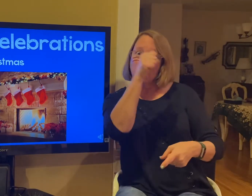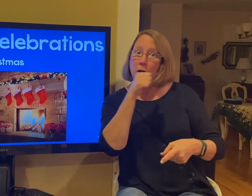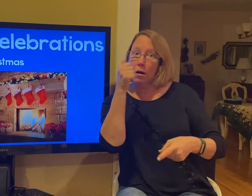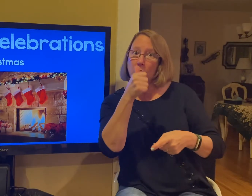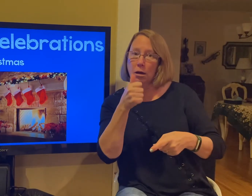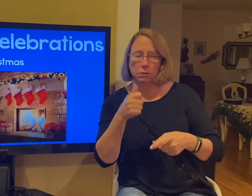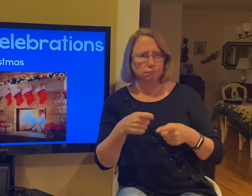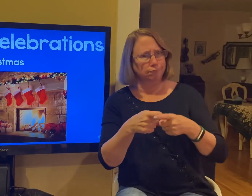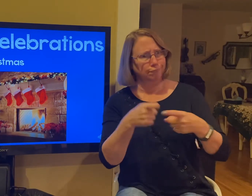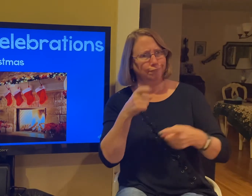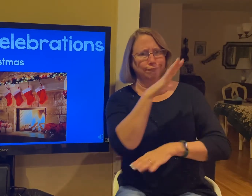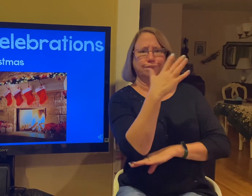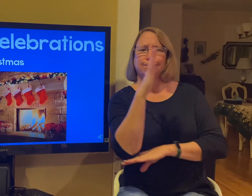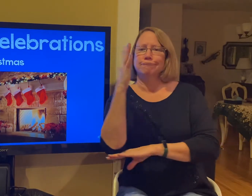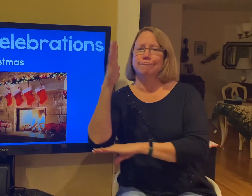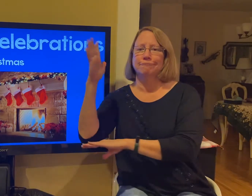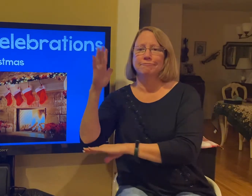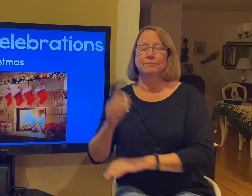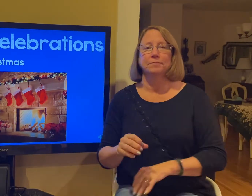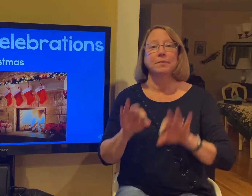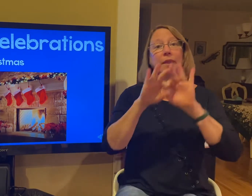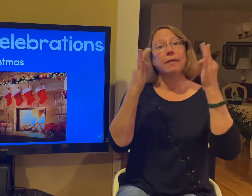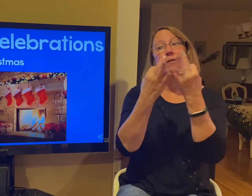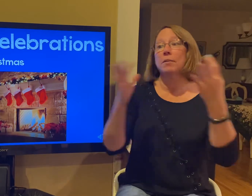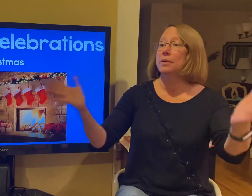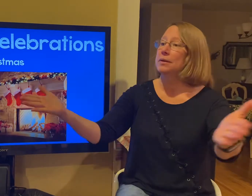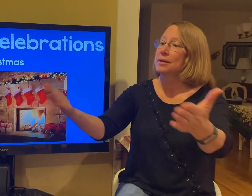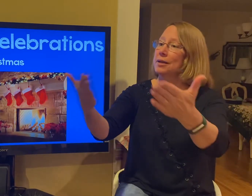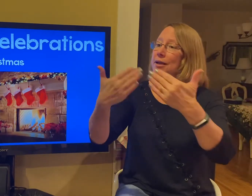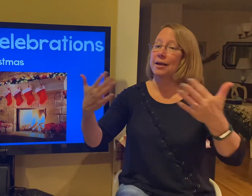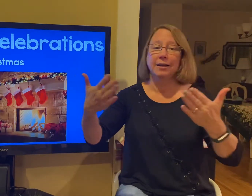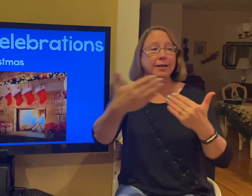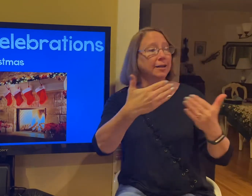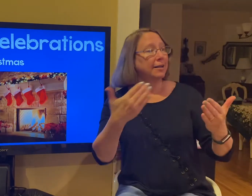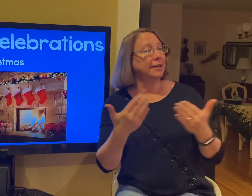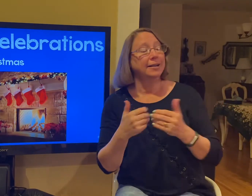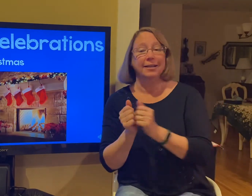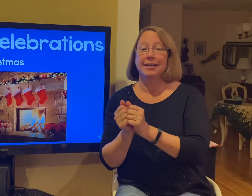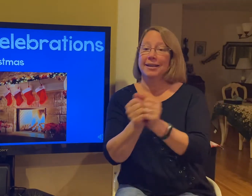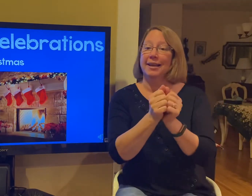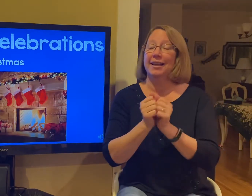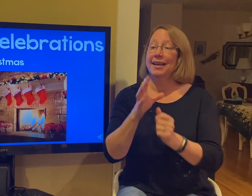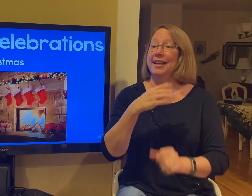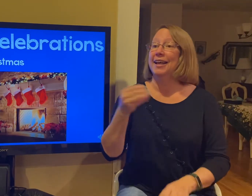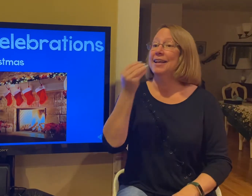Families gather together on Christmas and usually enjoy a meal together.